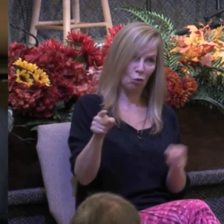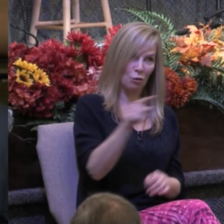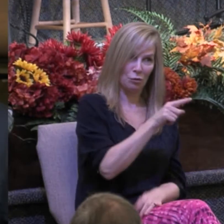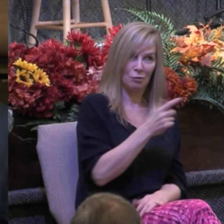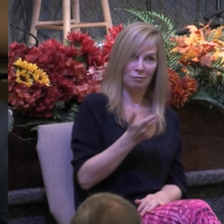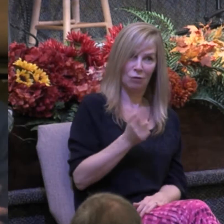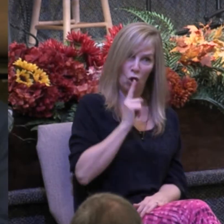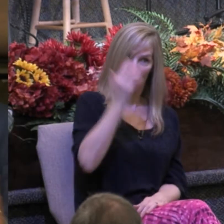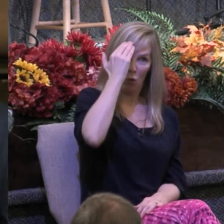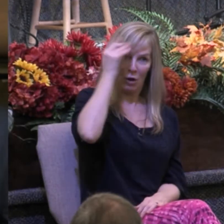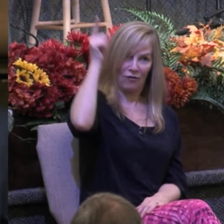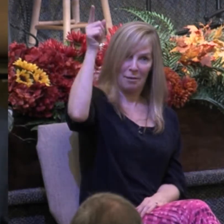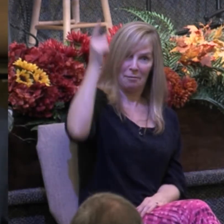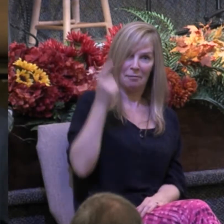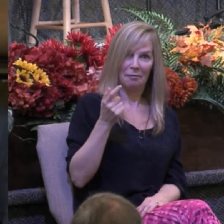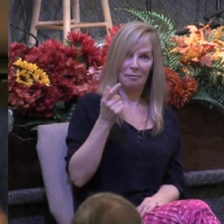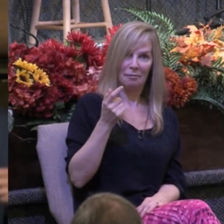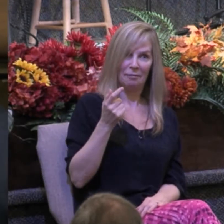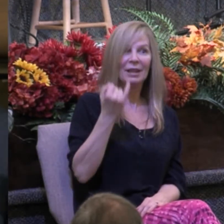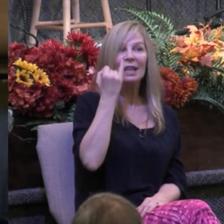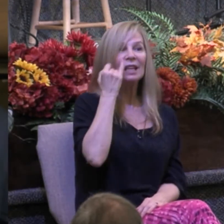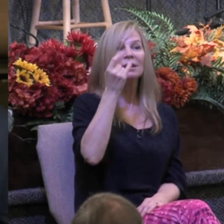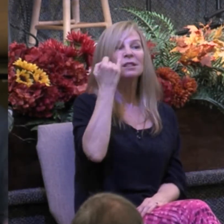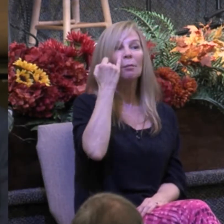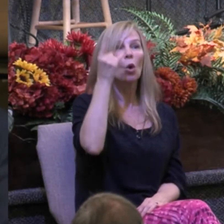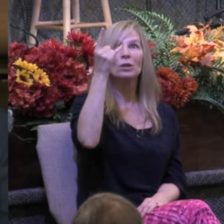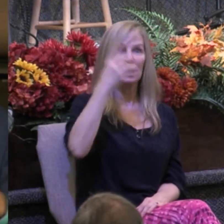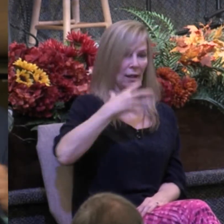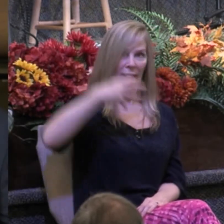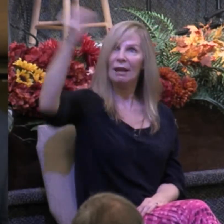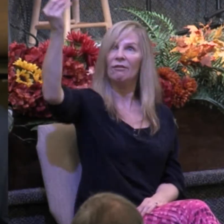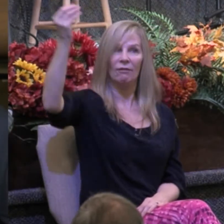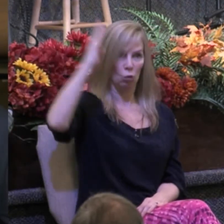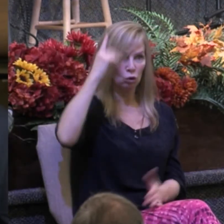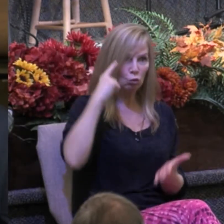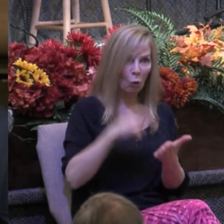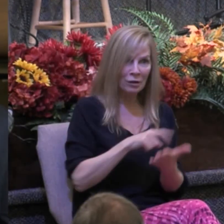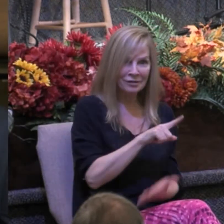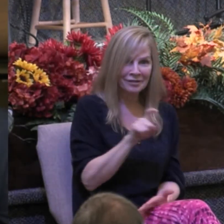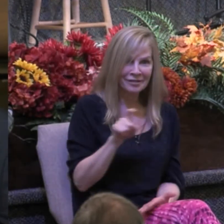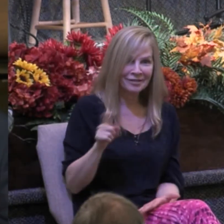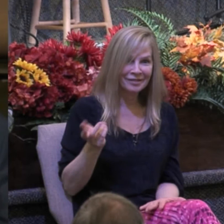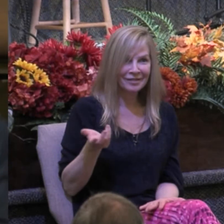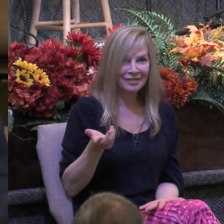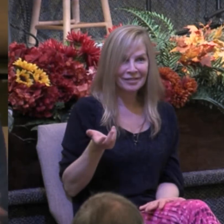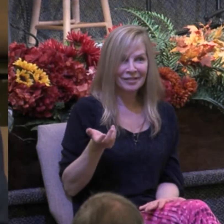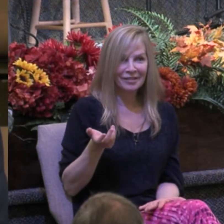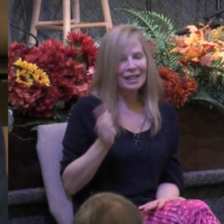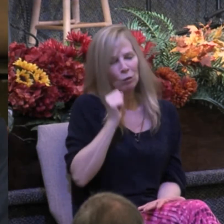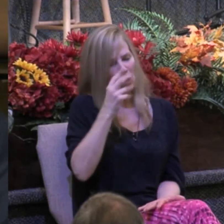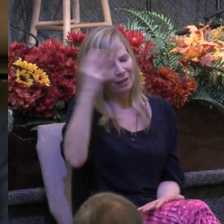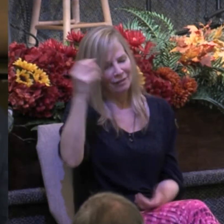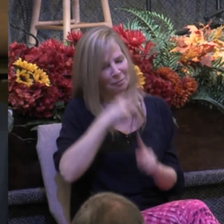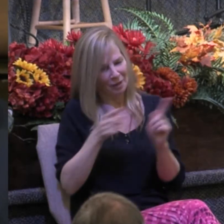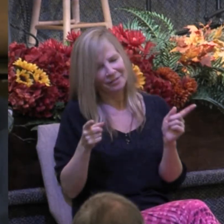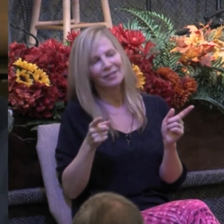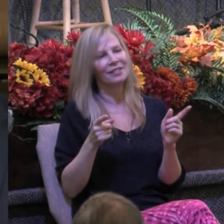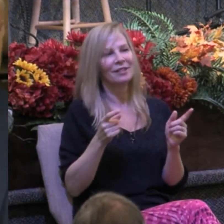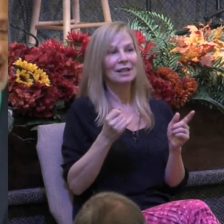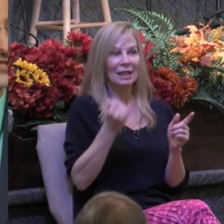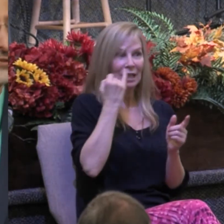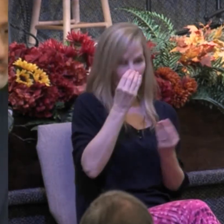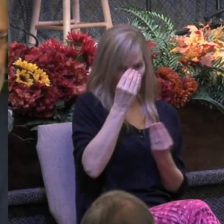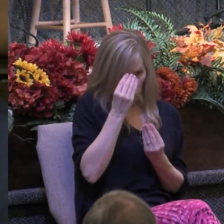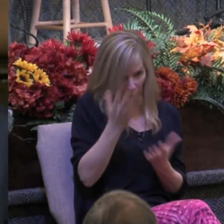of Him? He's not going to do this, but if He were to leave you, would you even notice that? Is obedience to God's Word what